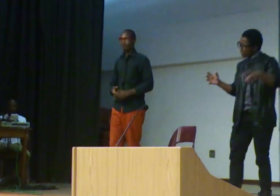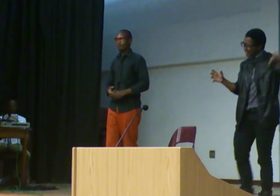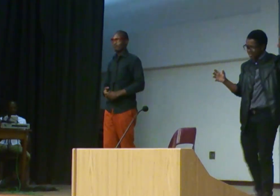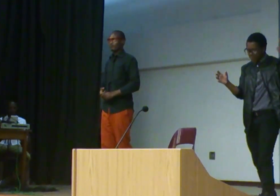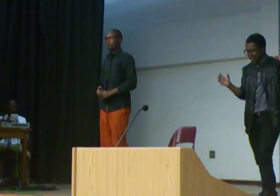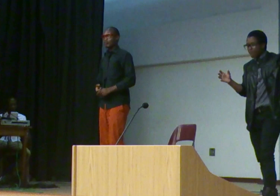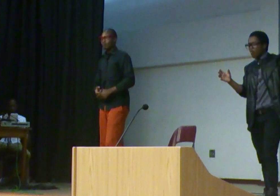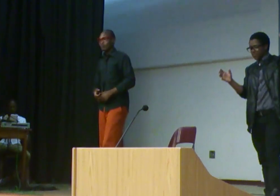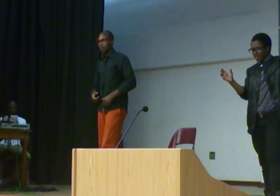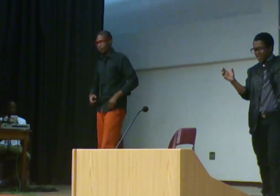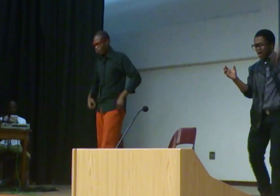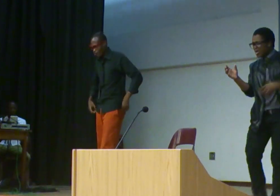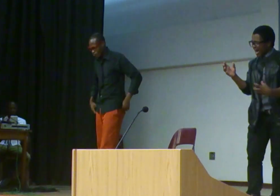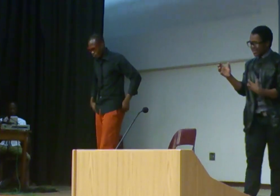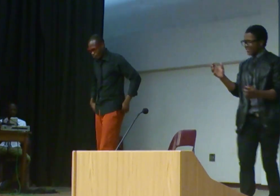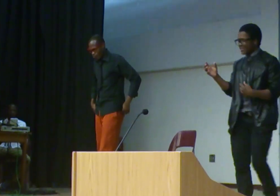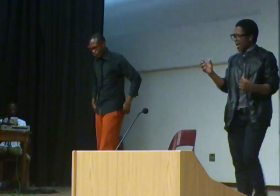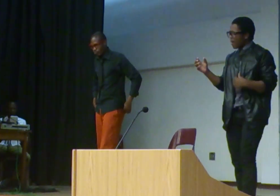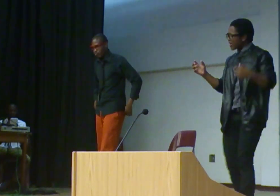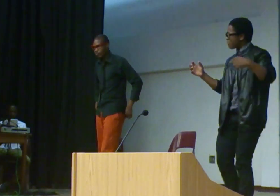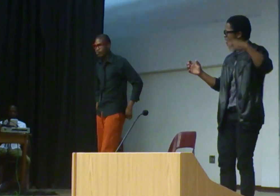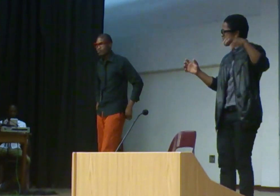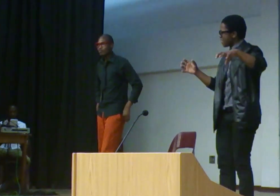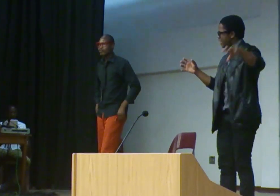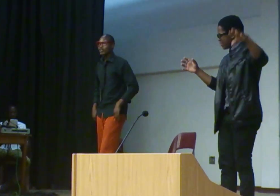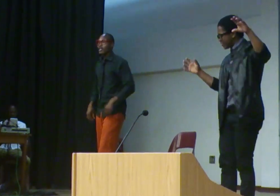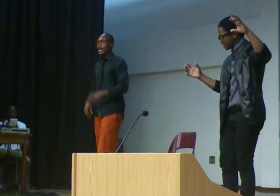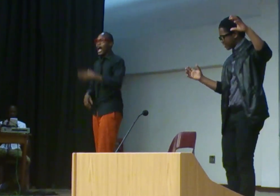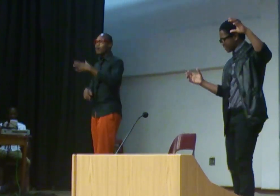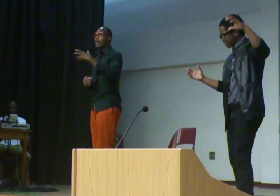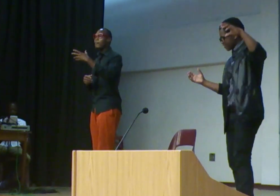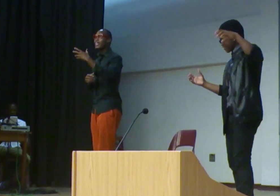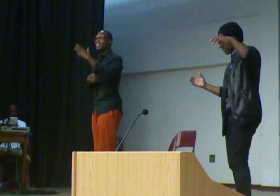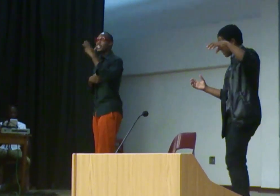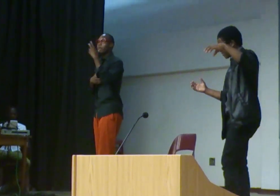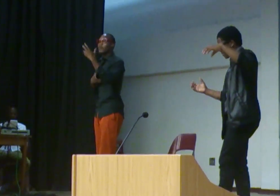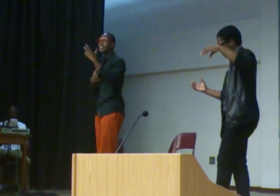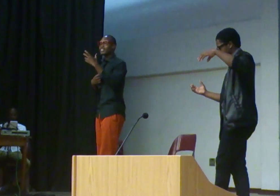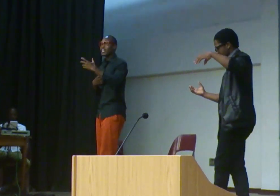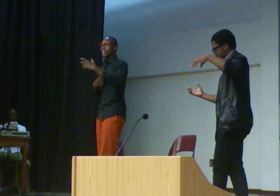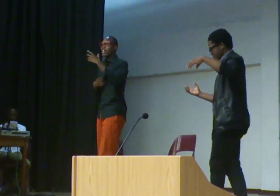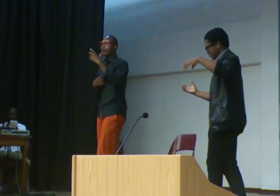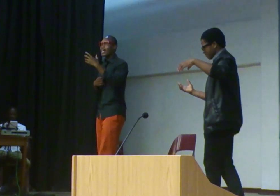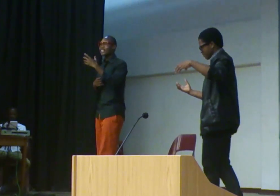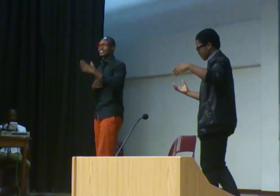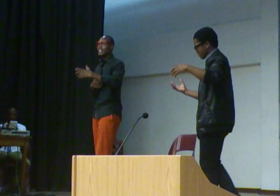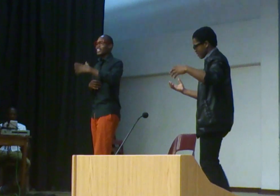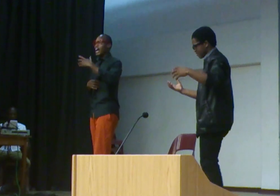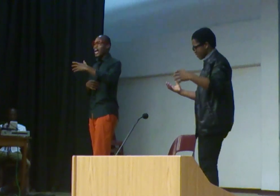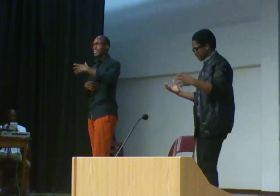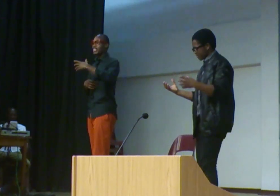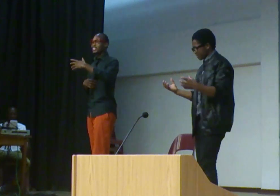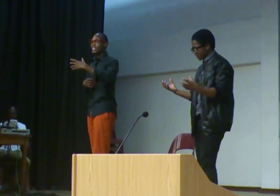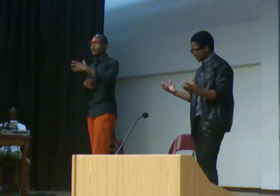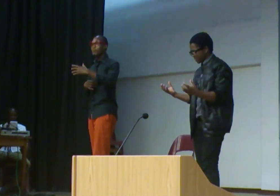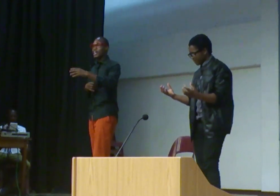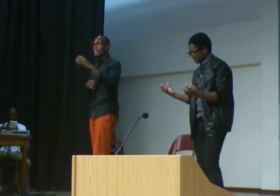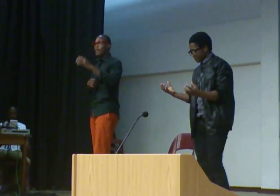oppressed. Therefore, now we addressed. I want to be the beast. I want to be the beast, the worst, the heart disturbed, the